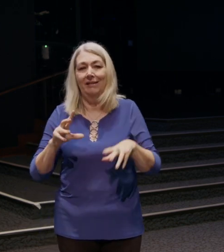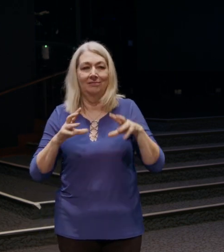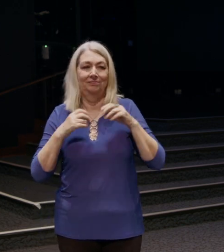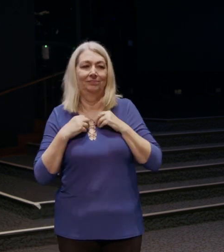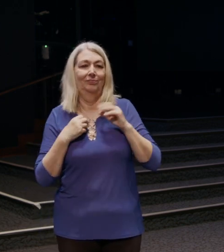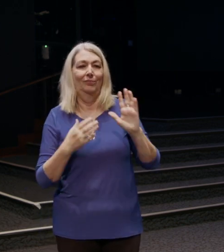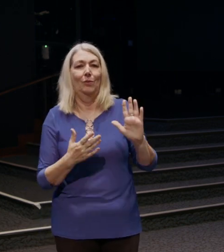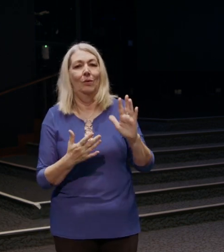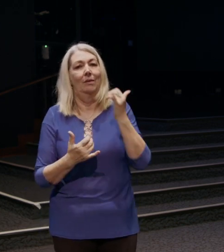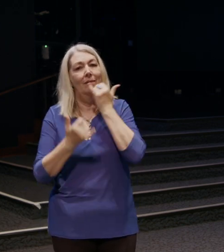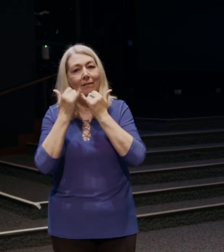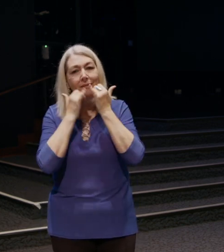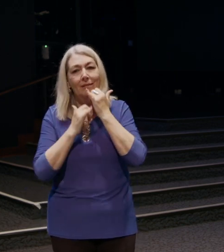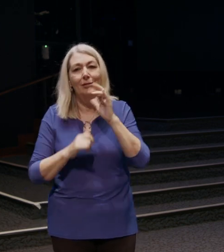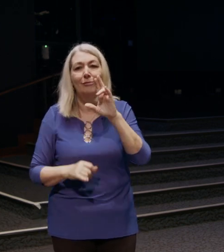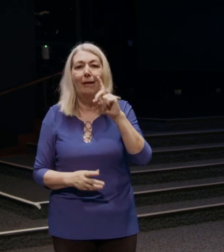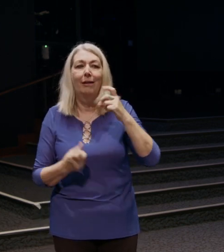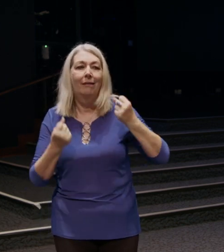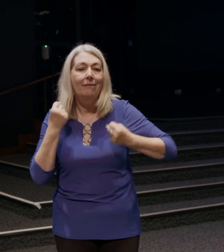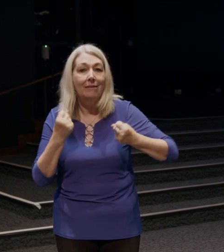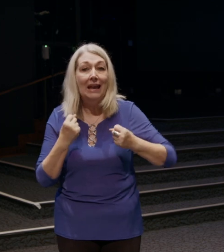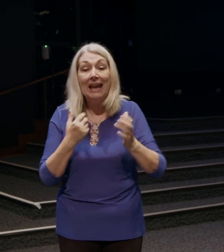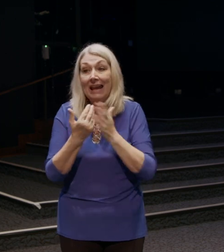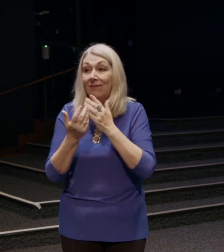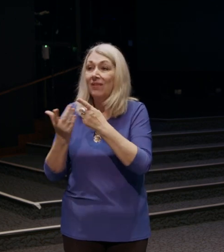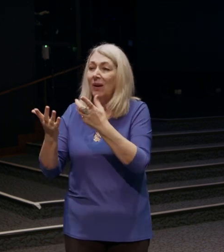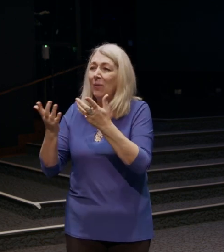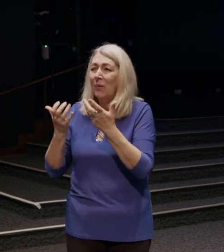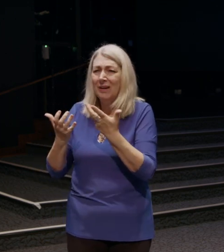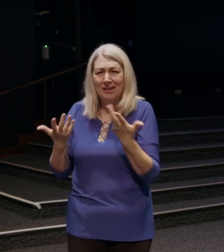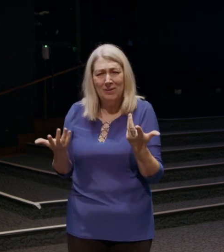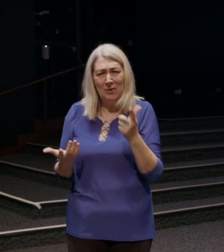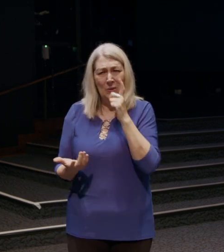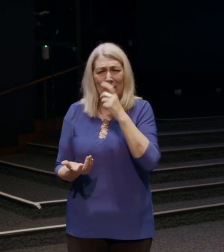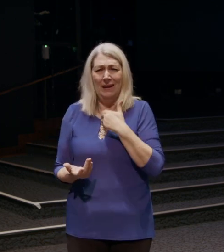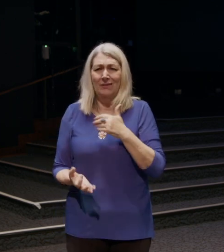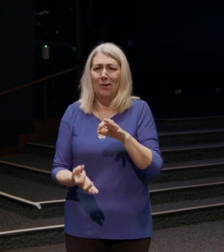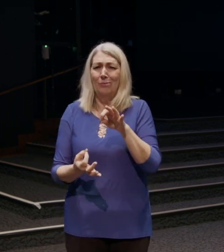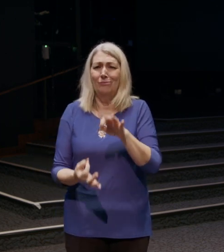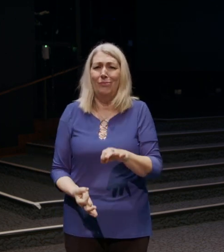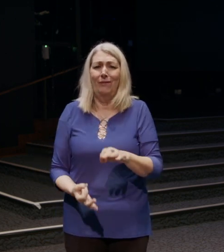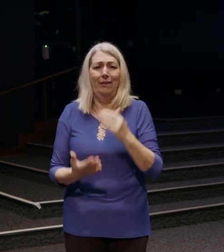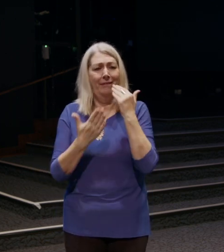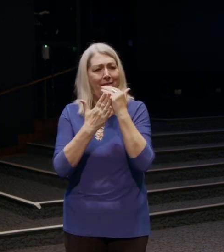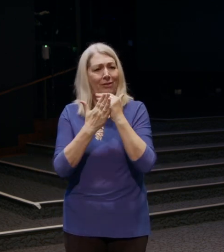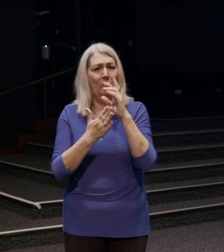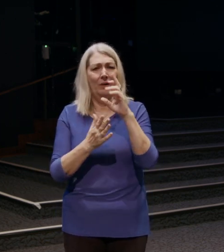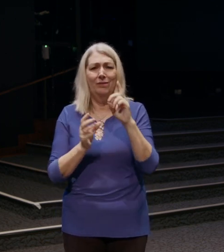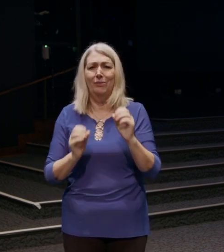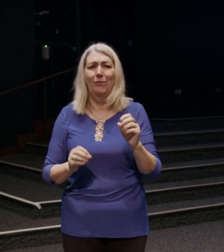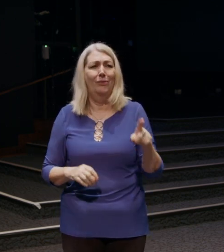Even if they wanted to, they couldn't. I mean, who has the perfect record?